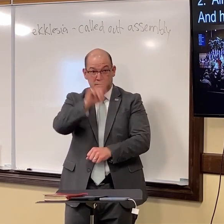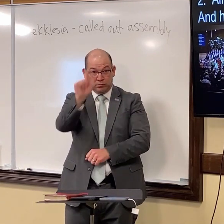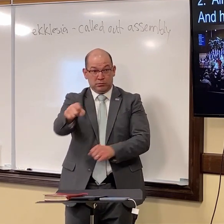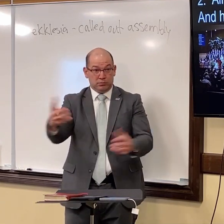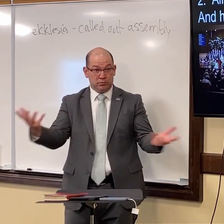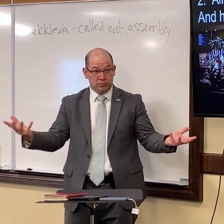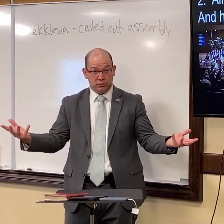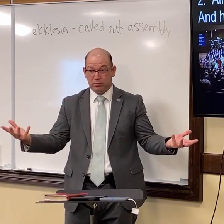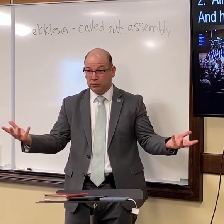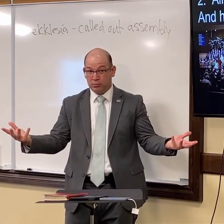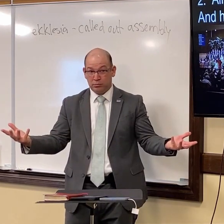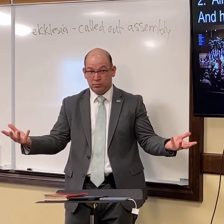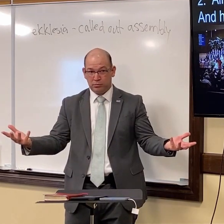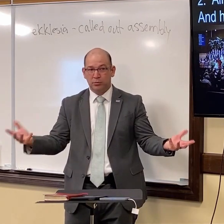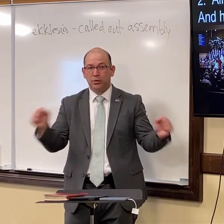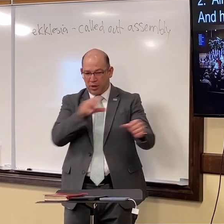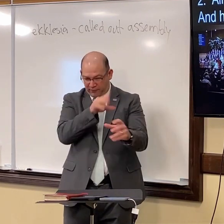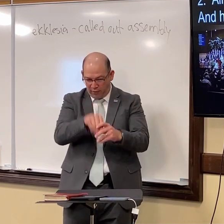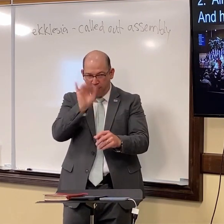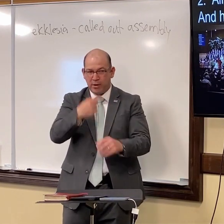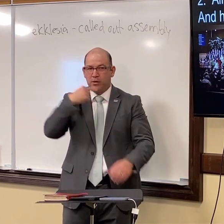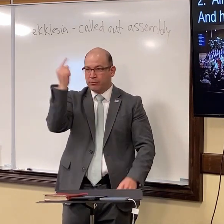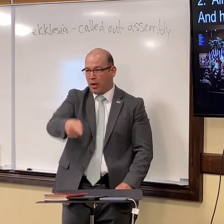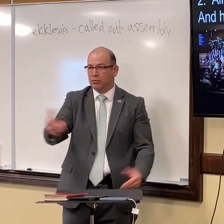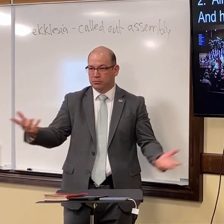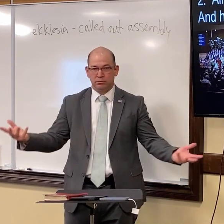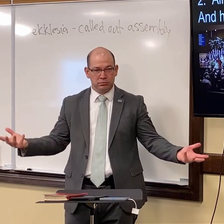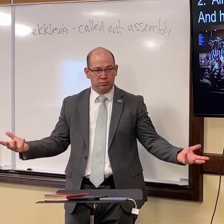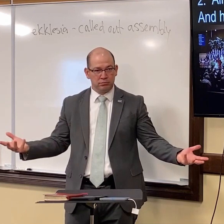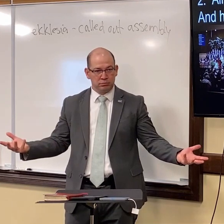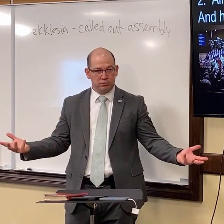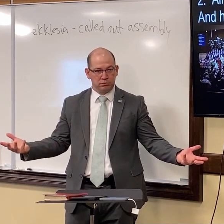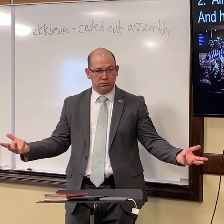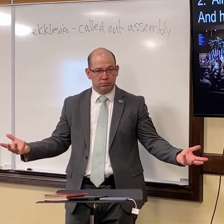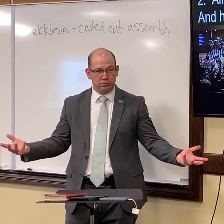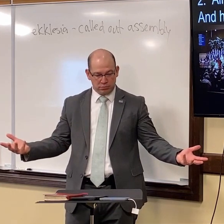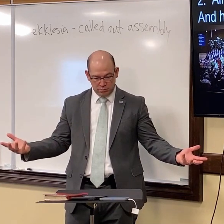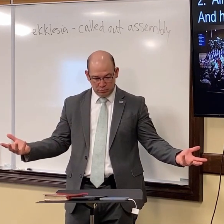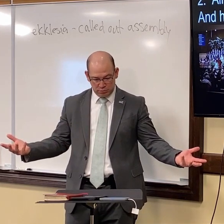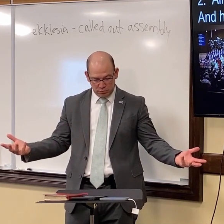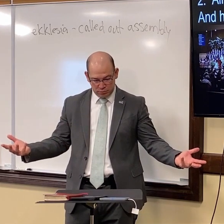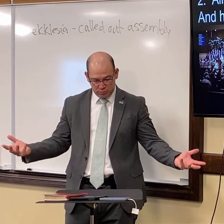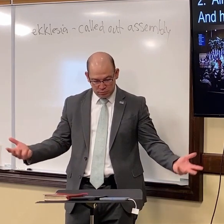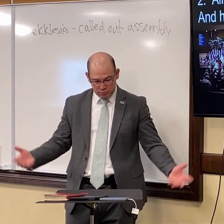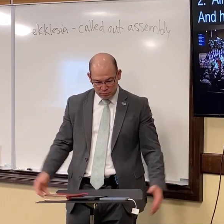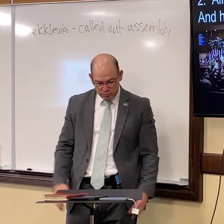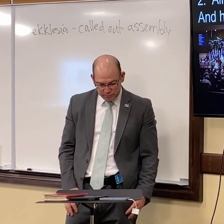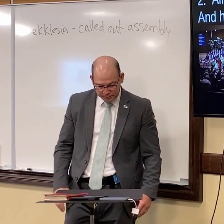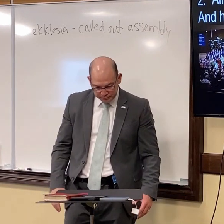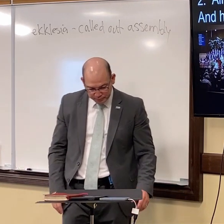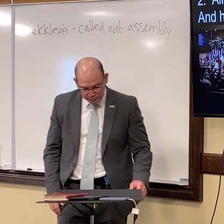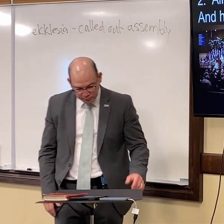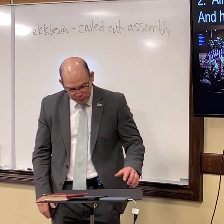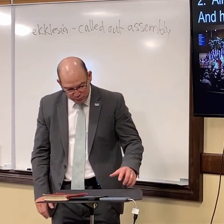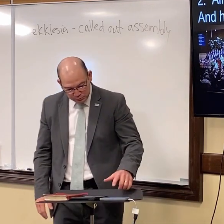Are you a member of a local assembly? You can be involved. You are involved in this. You're included in this command.